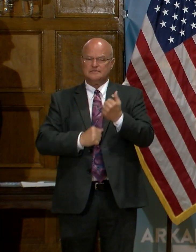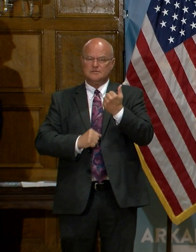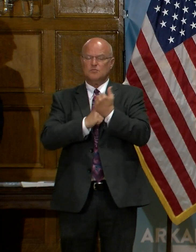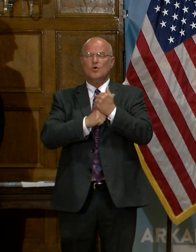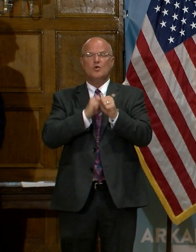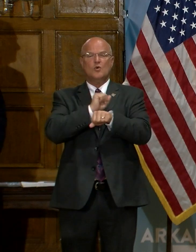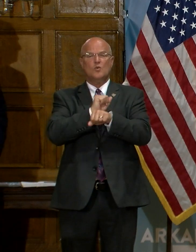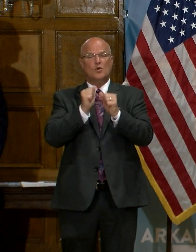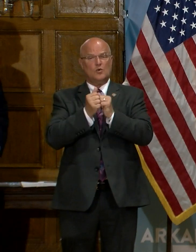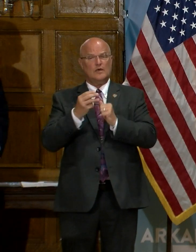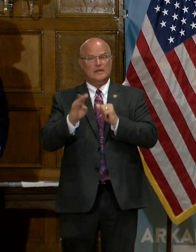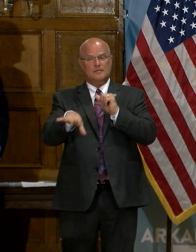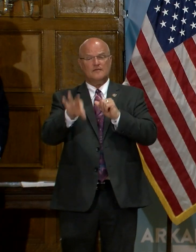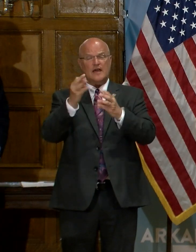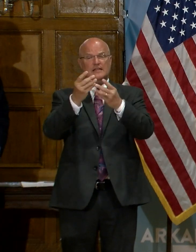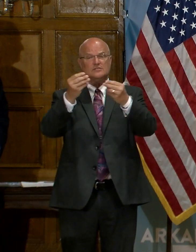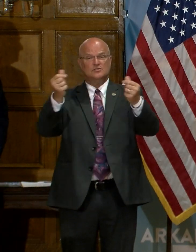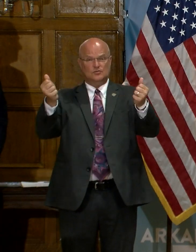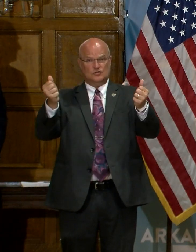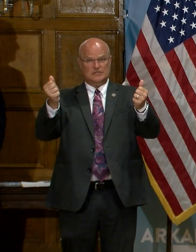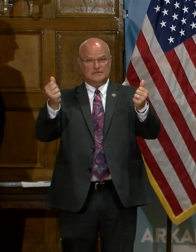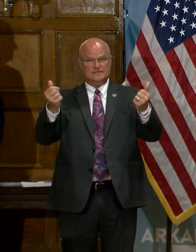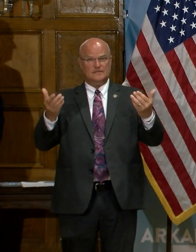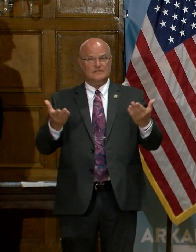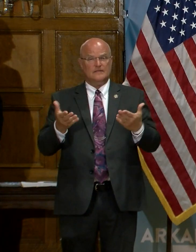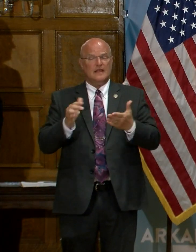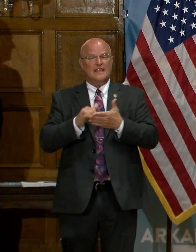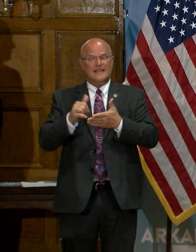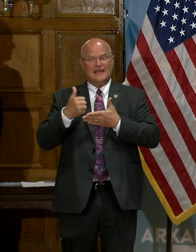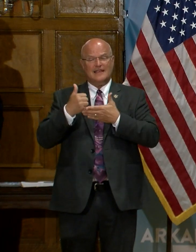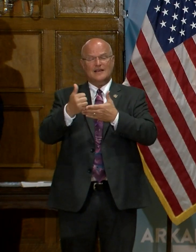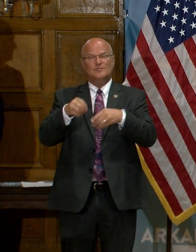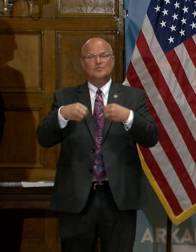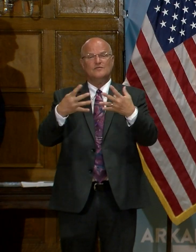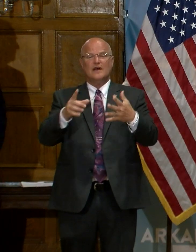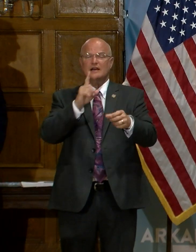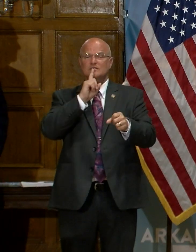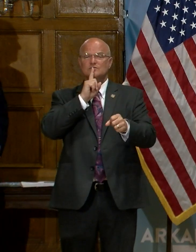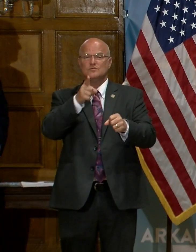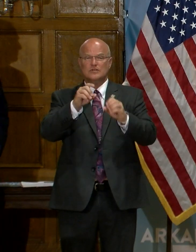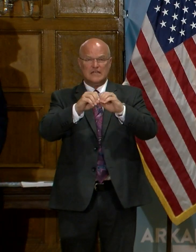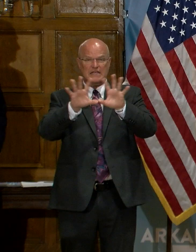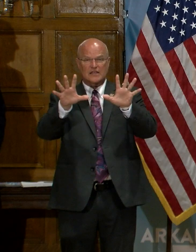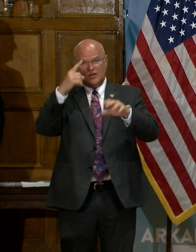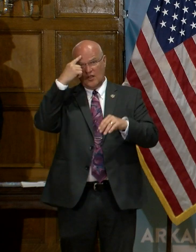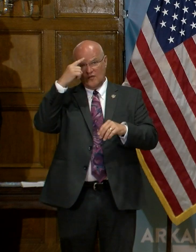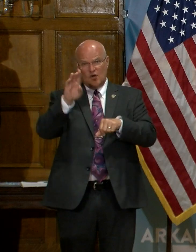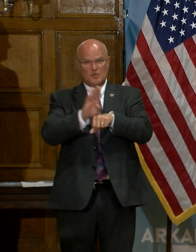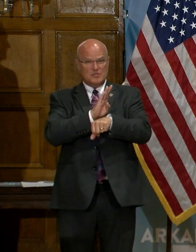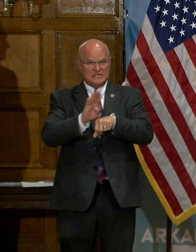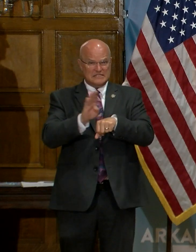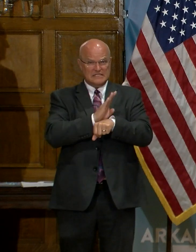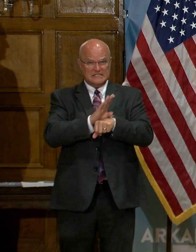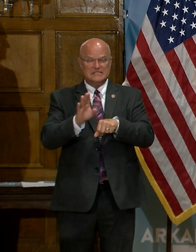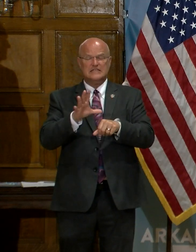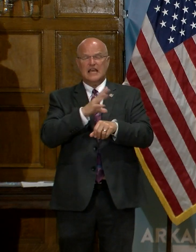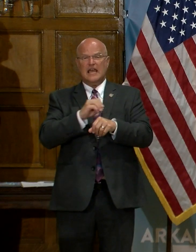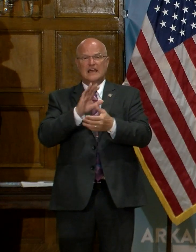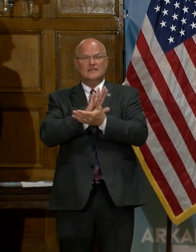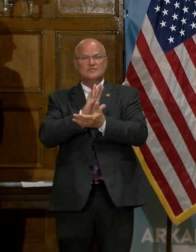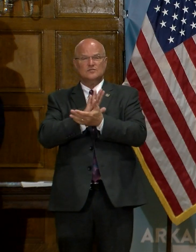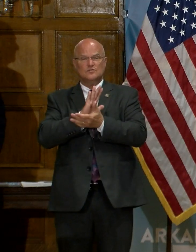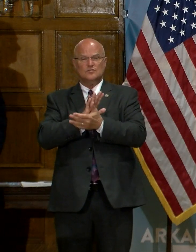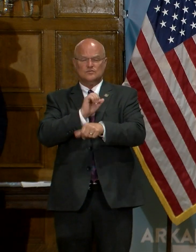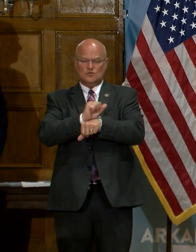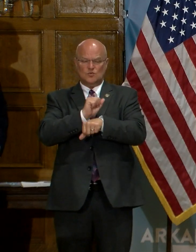and work with him to find a solution here that helps provide some certainty and some clarity for the businesses and the institutions